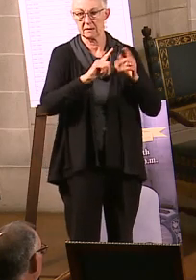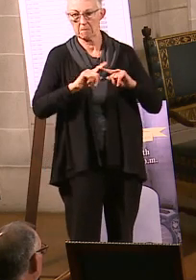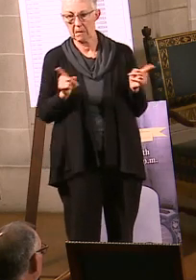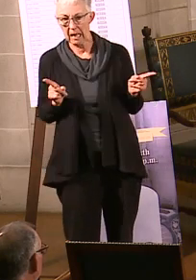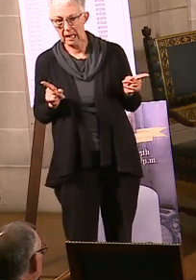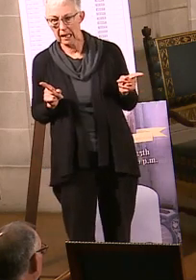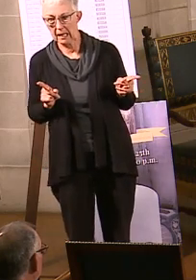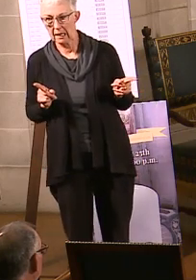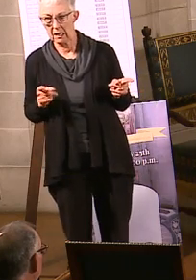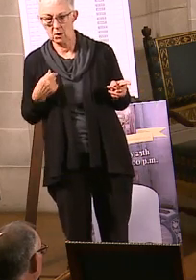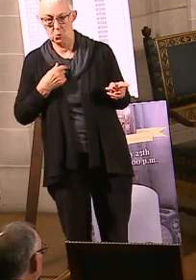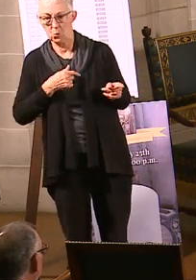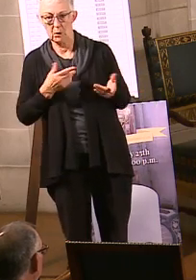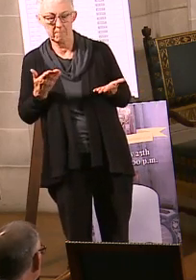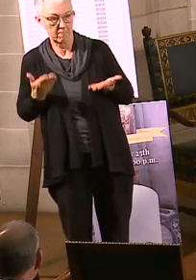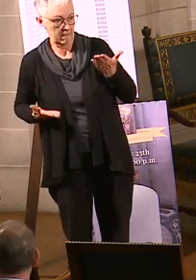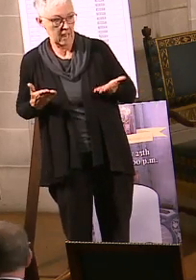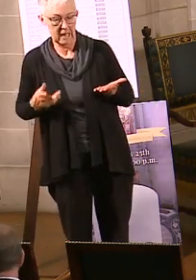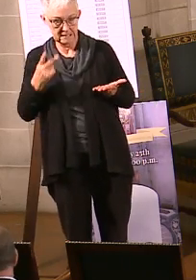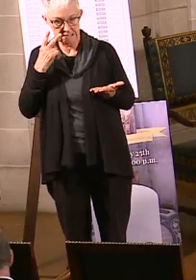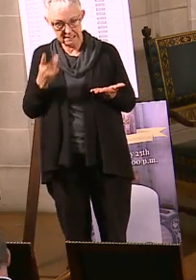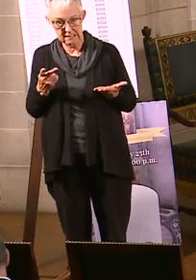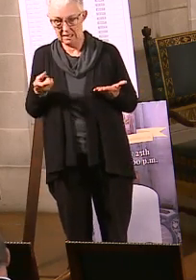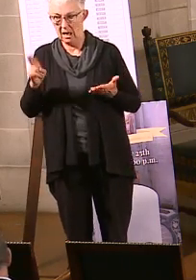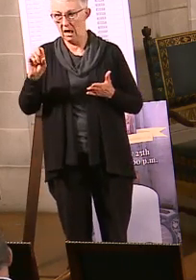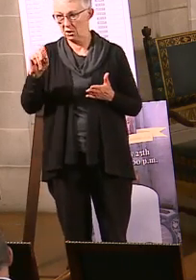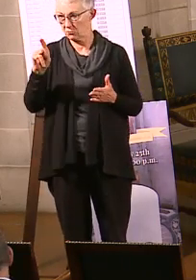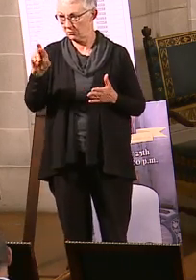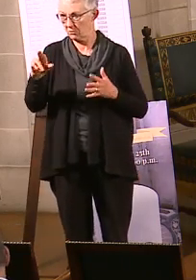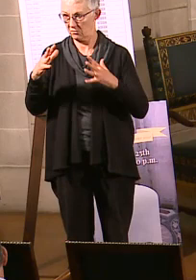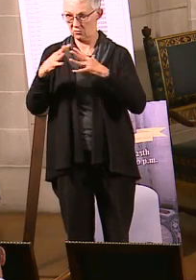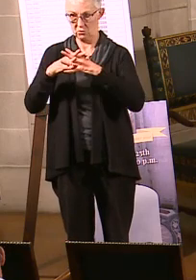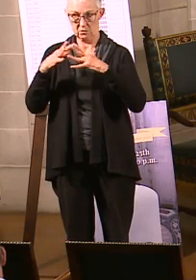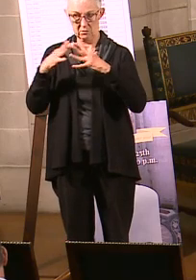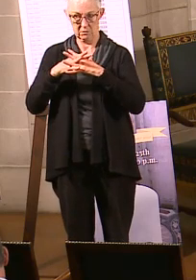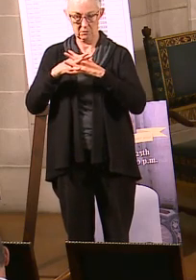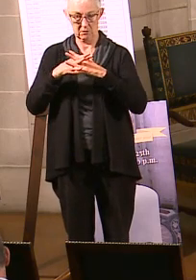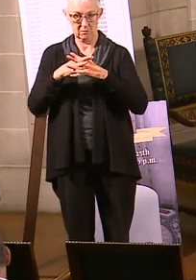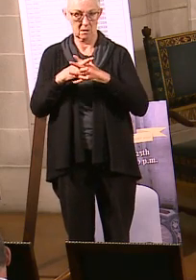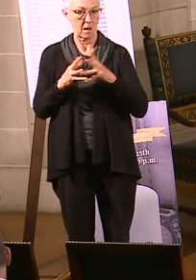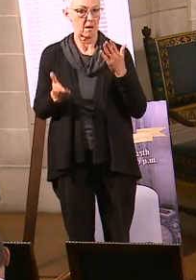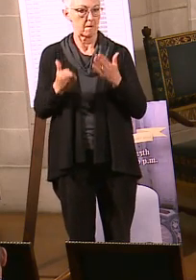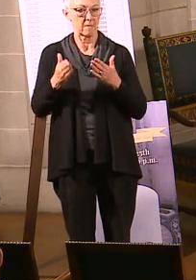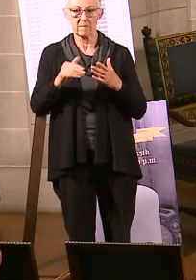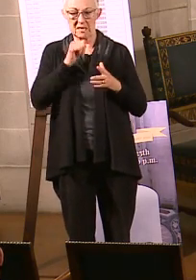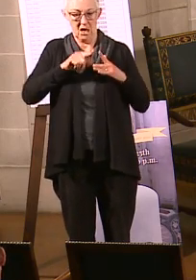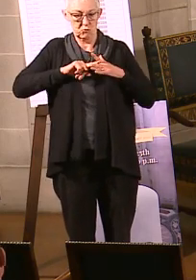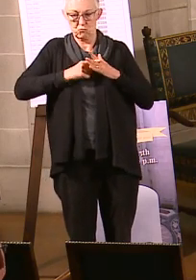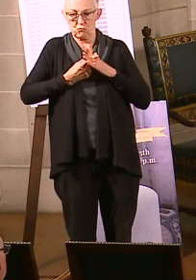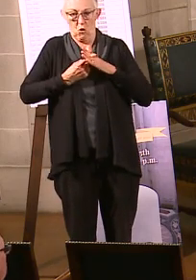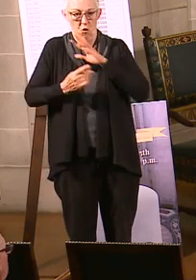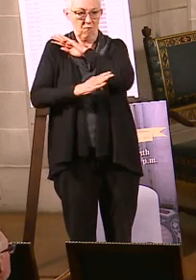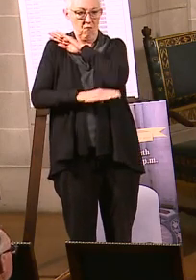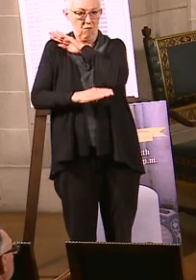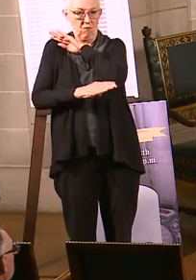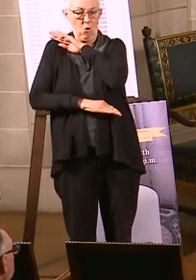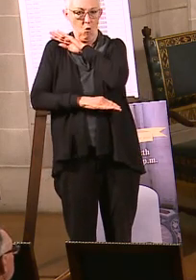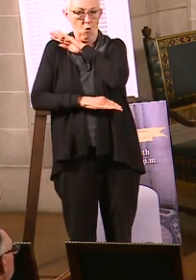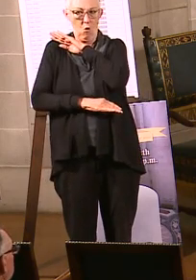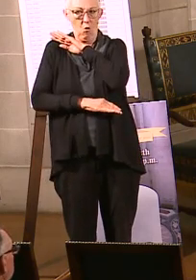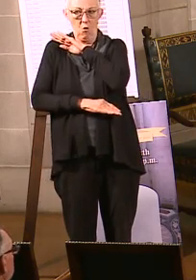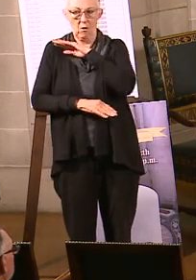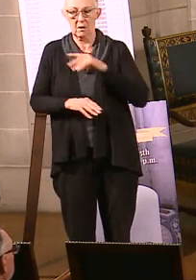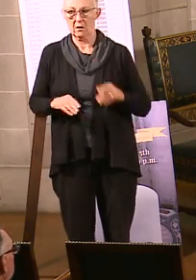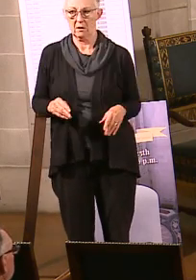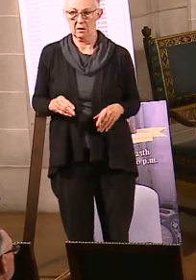see Husker football this fall. Now, that may mean the season is delayed. It's certainly not going to look the same way it was last year. It's not going to be like the